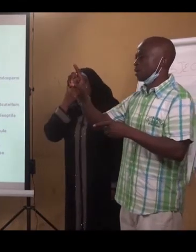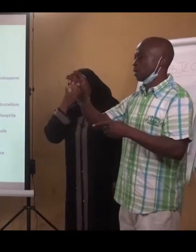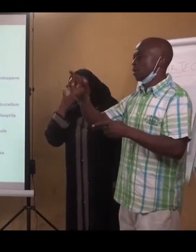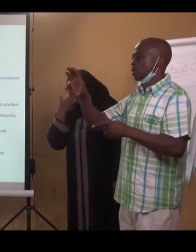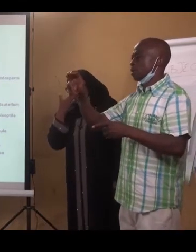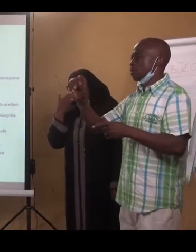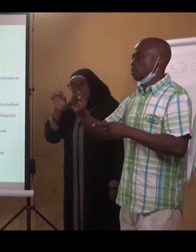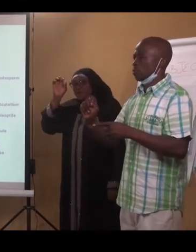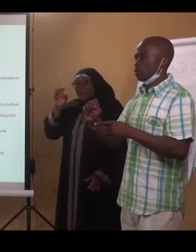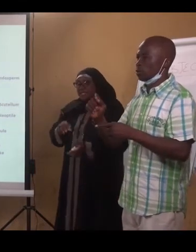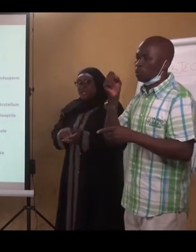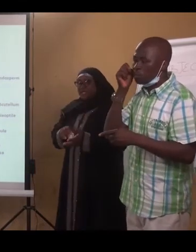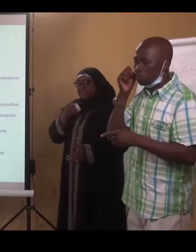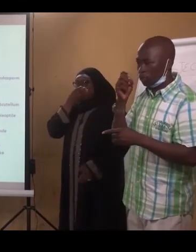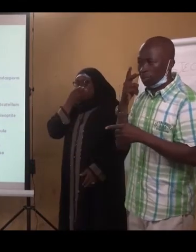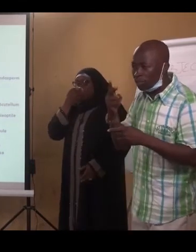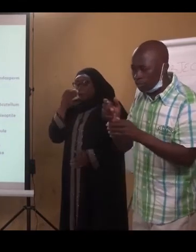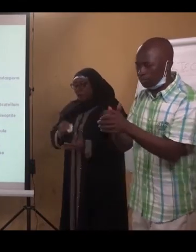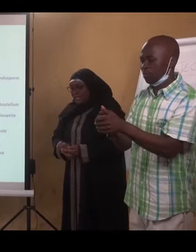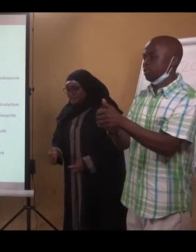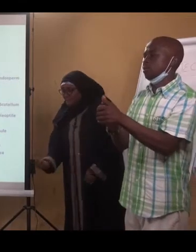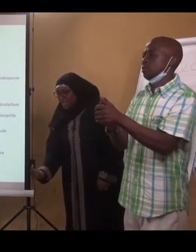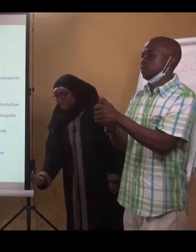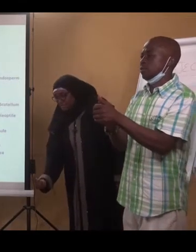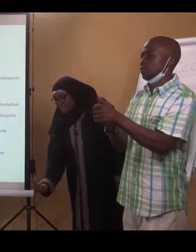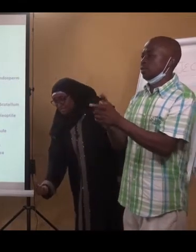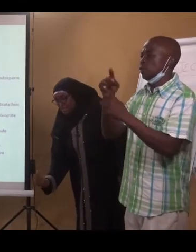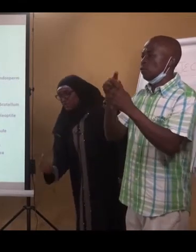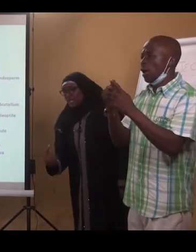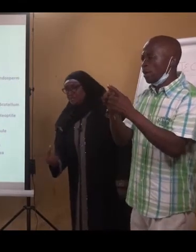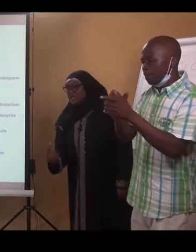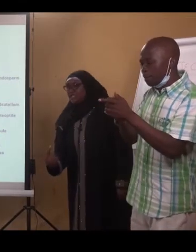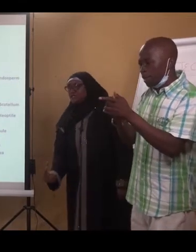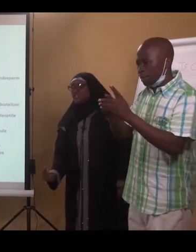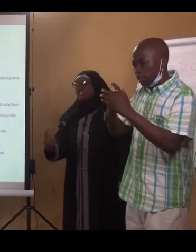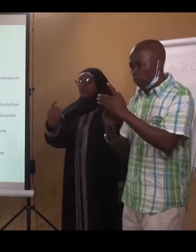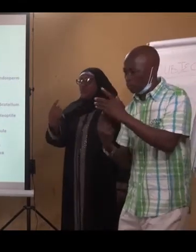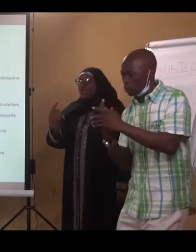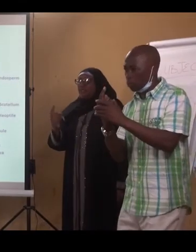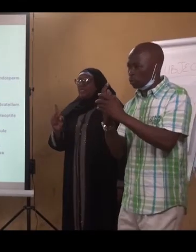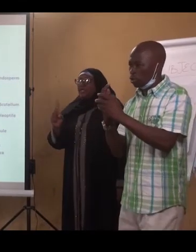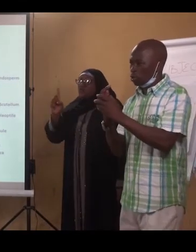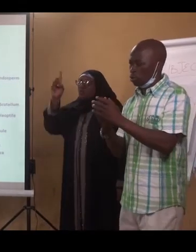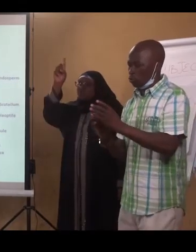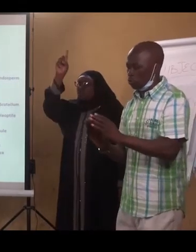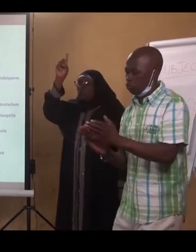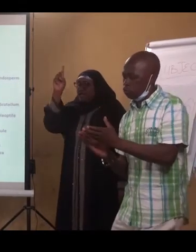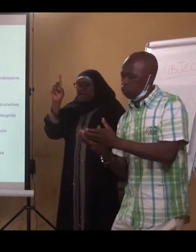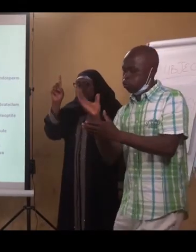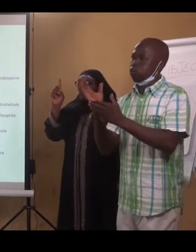at maize. If you plant a maize, when the maize starts to germinate, it pushes the soil, it comes one like this with